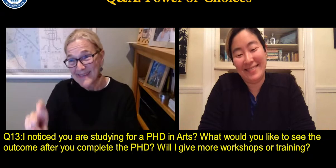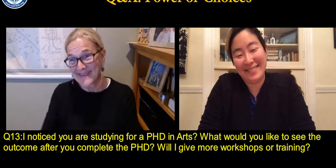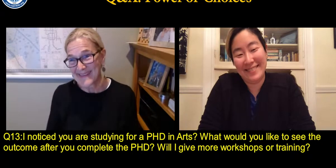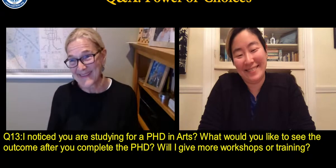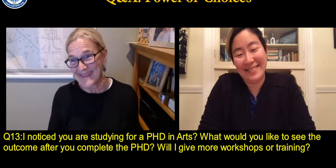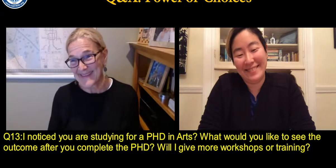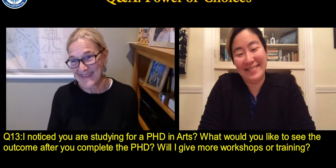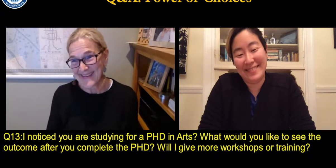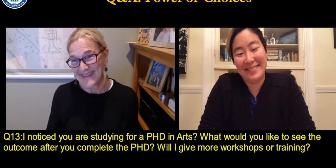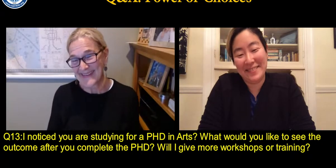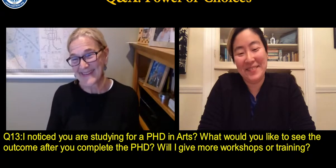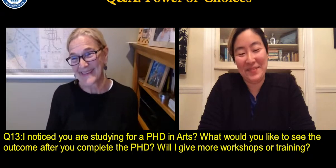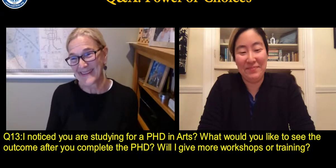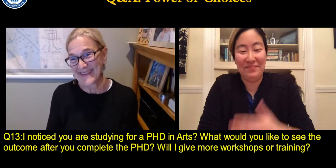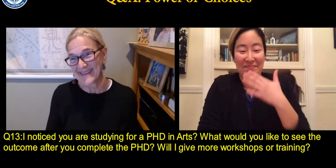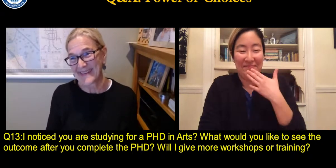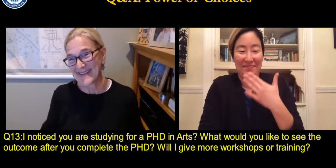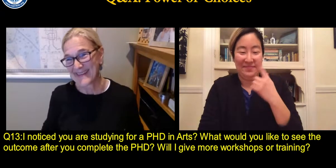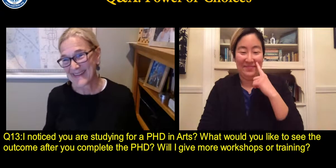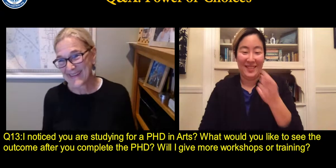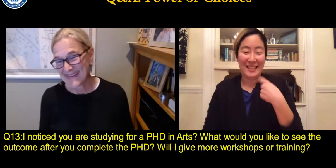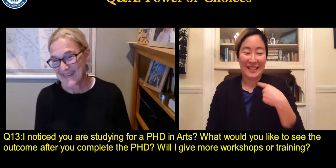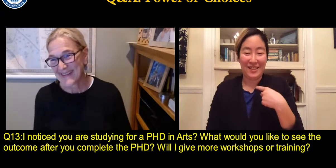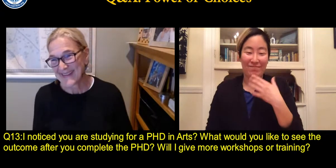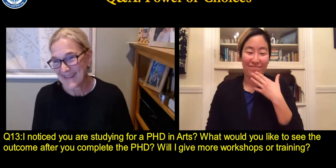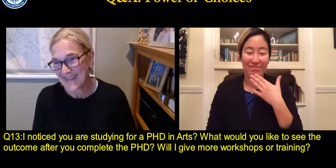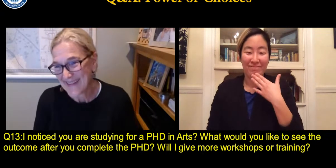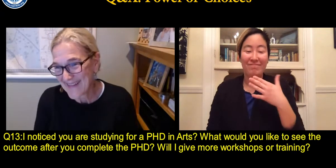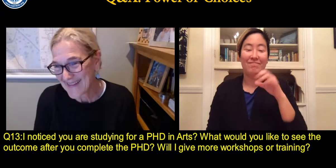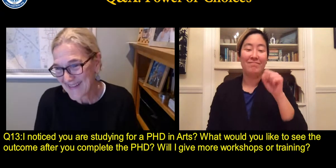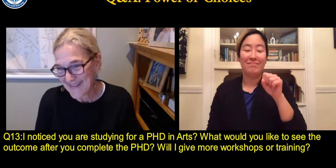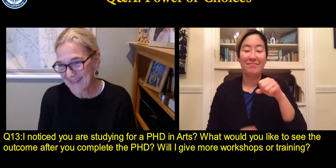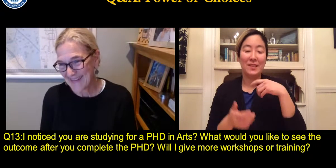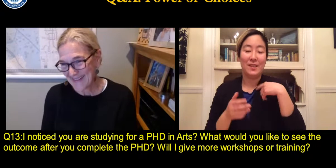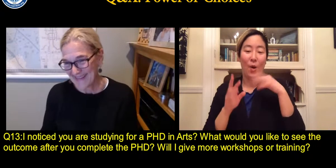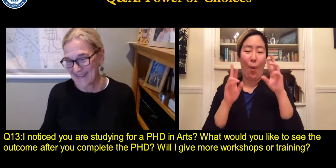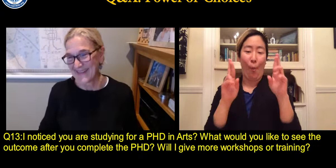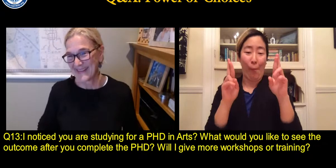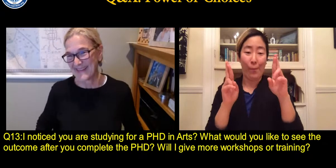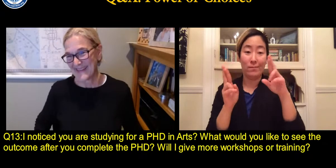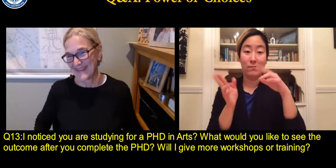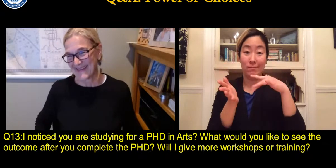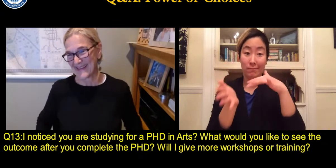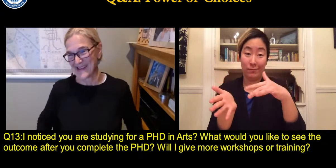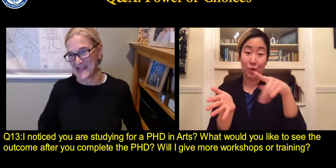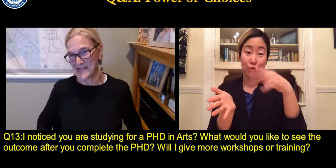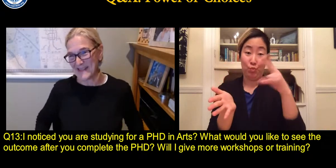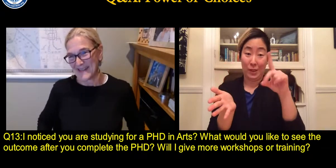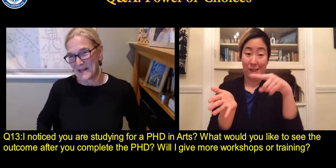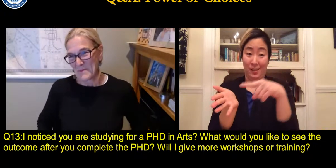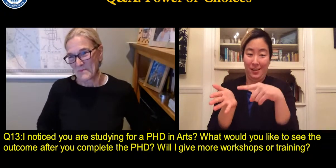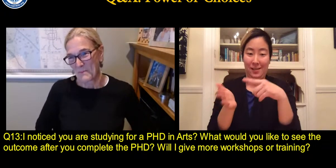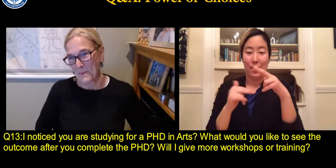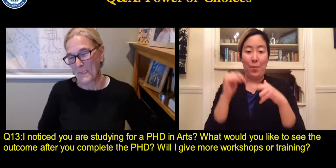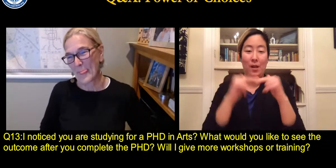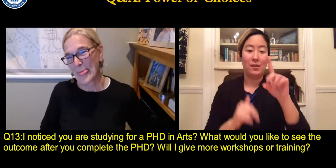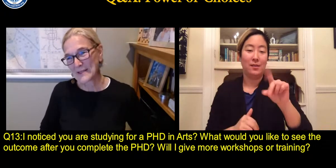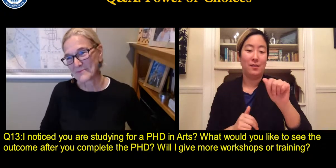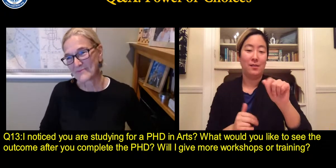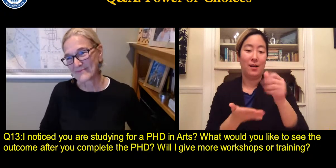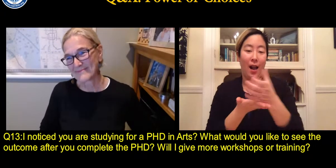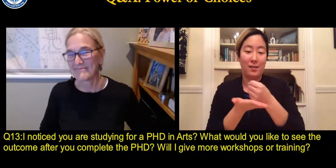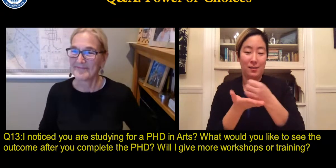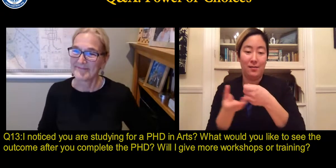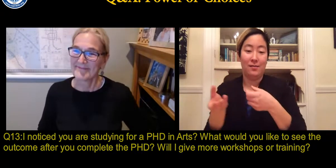complete the PhD? Is your goal to provide more workshops and more trainings? This is Noel. Thank you, audience member, for